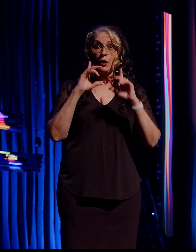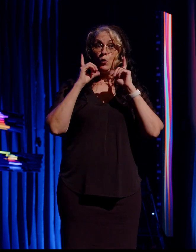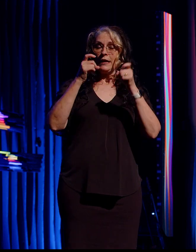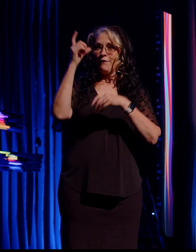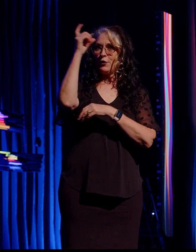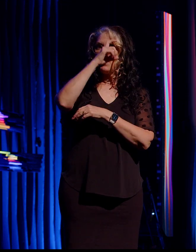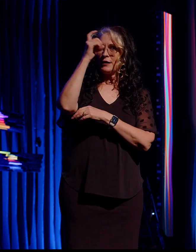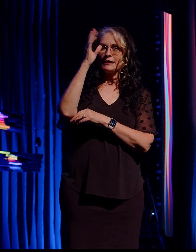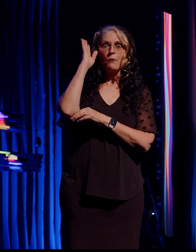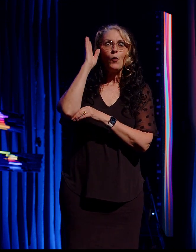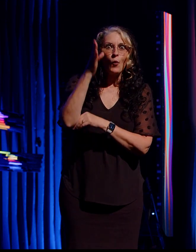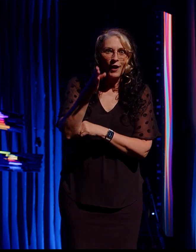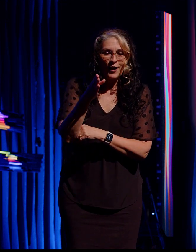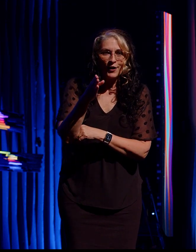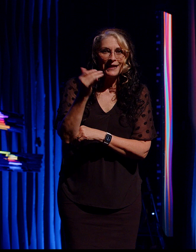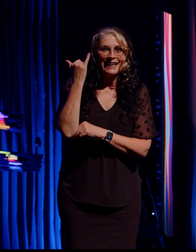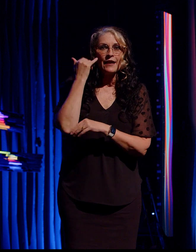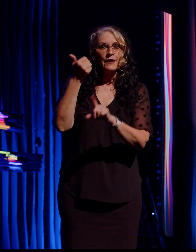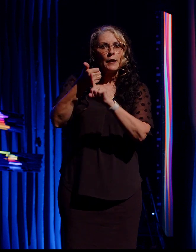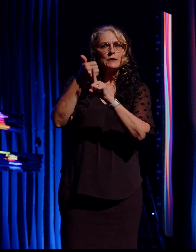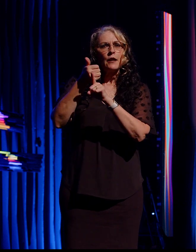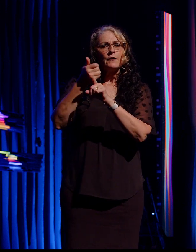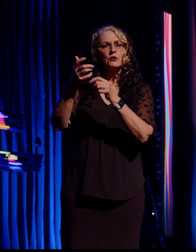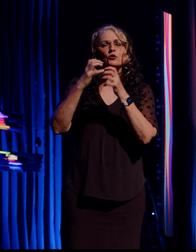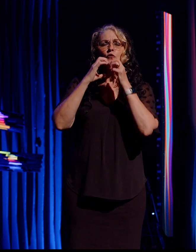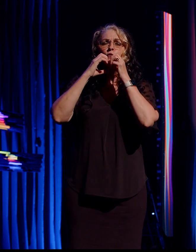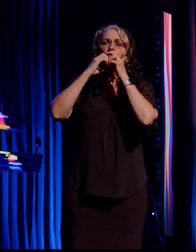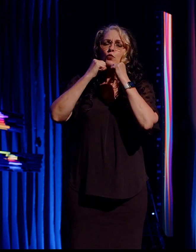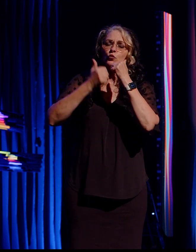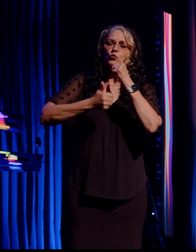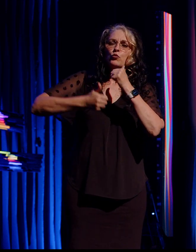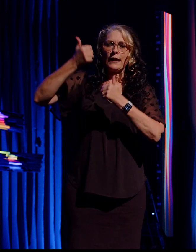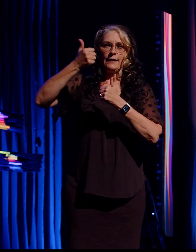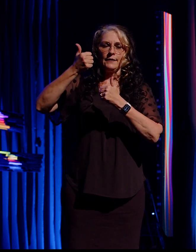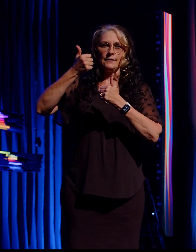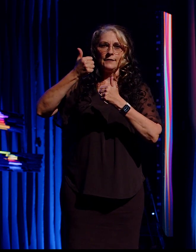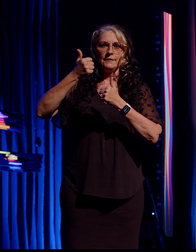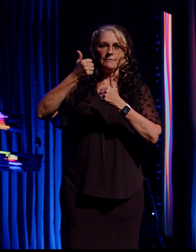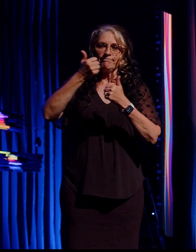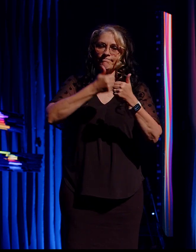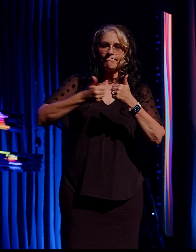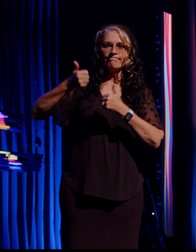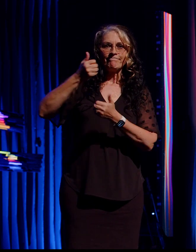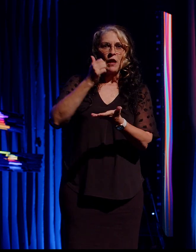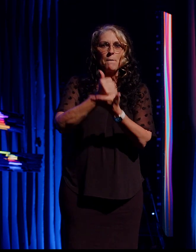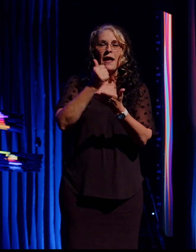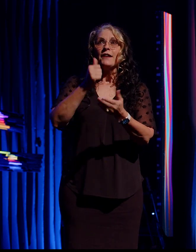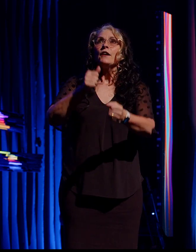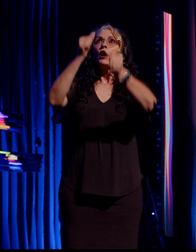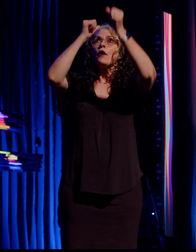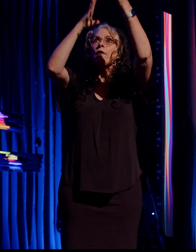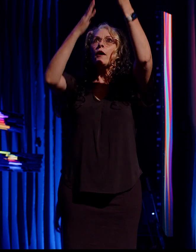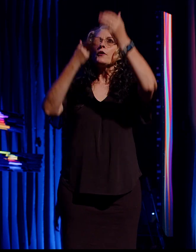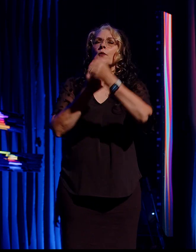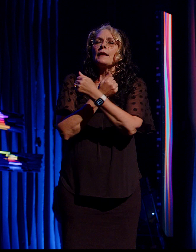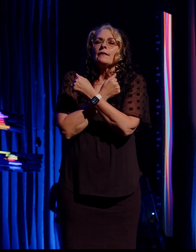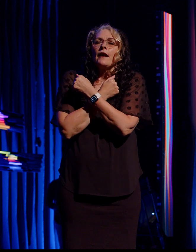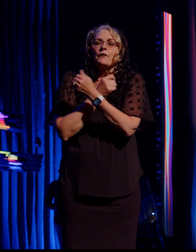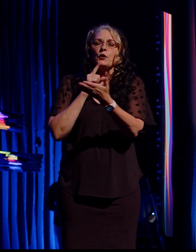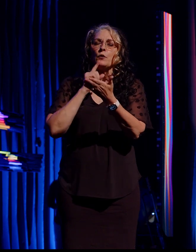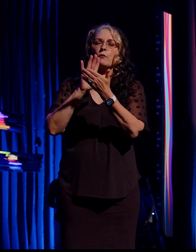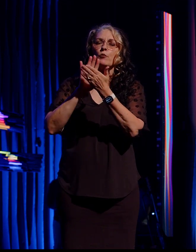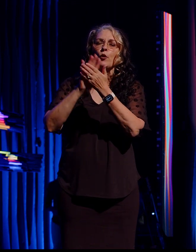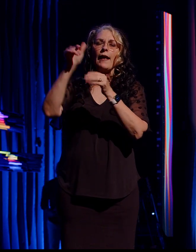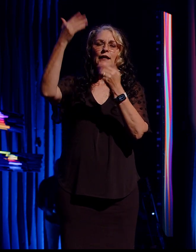wisdom how to do it if he's your greatest treasure. Amen? Amen. Let me pray. Father, we love you and we praise